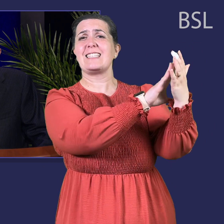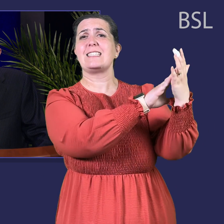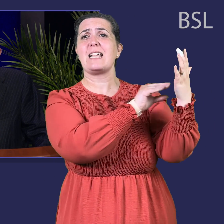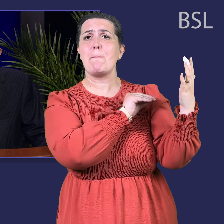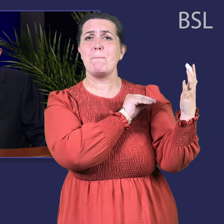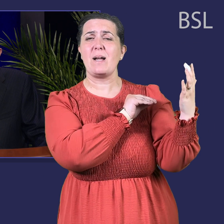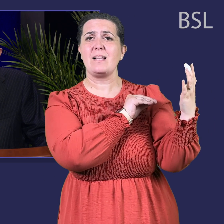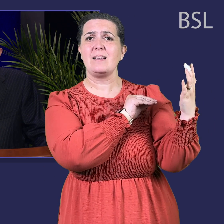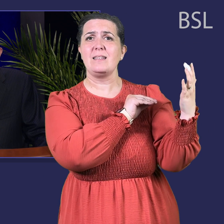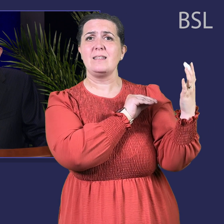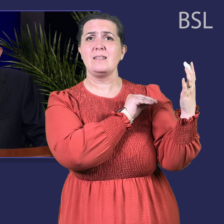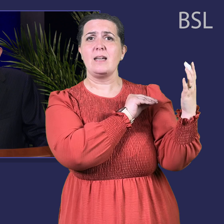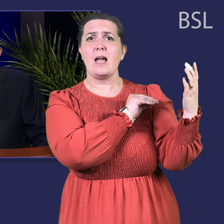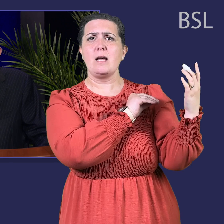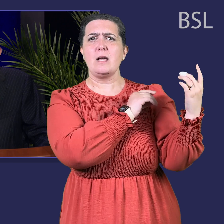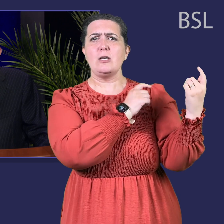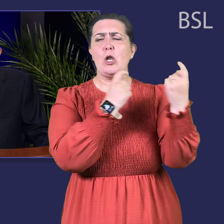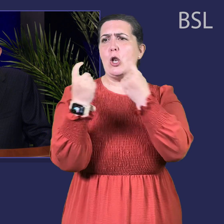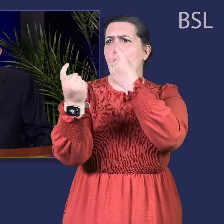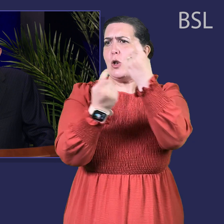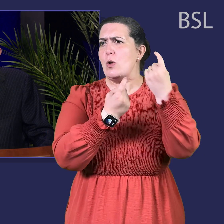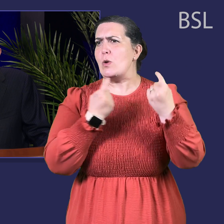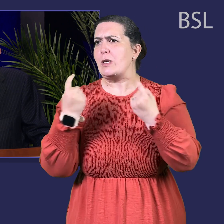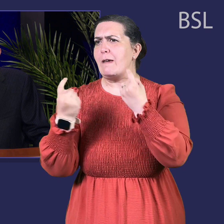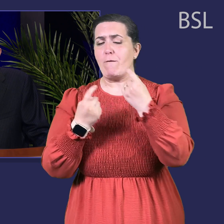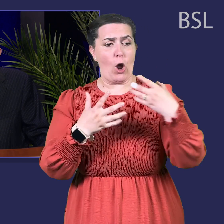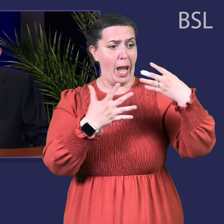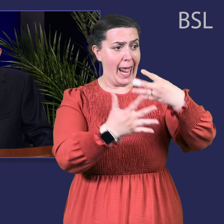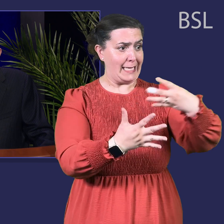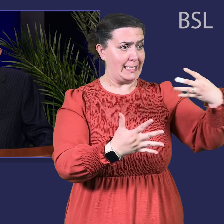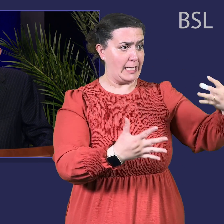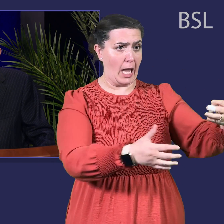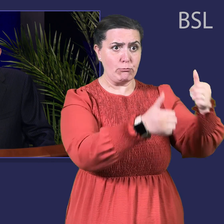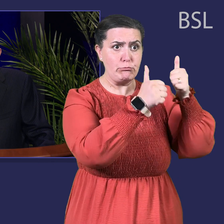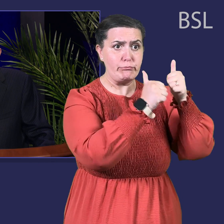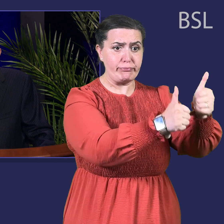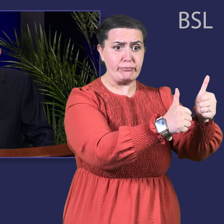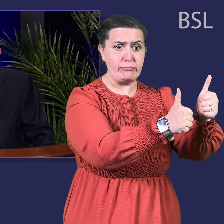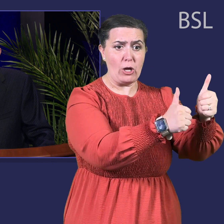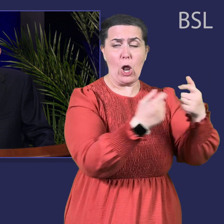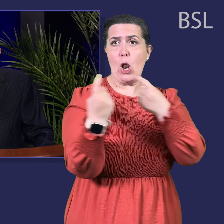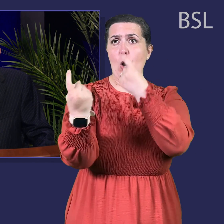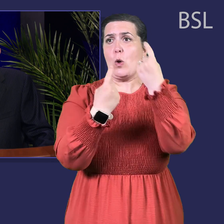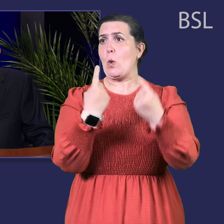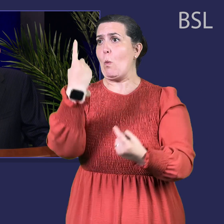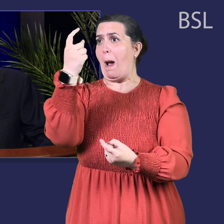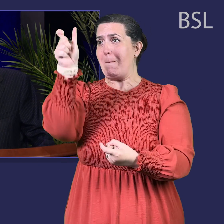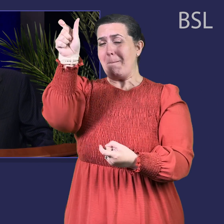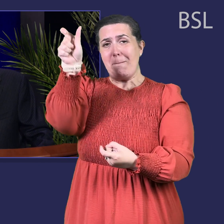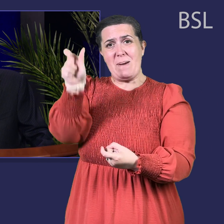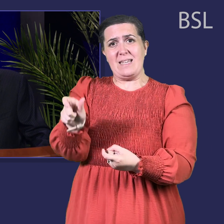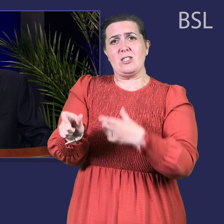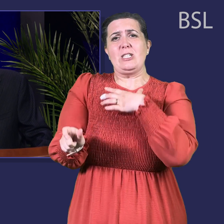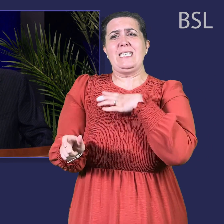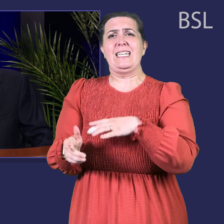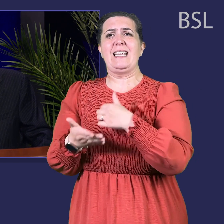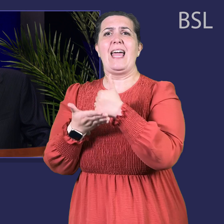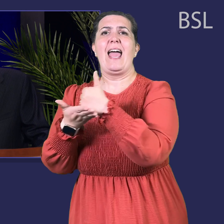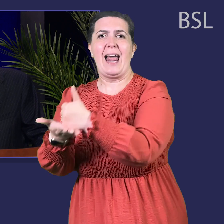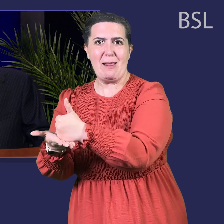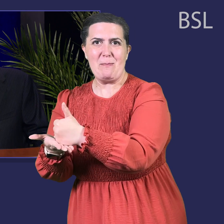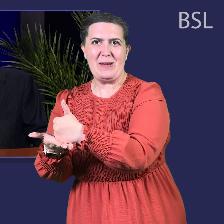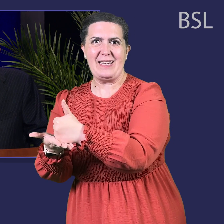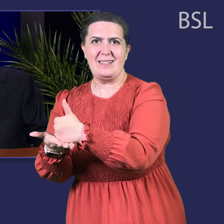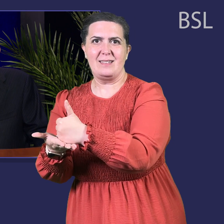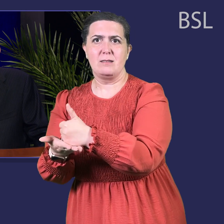of Jesus Christ and look with love beyond the 99 to reach out to the one